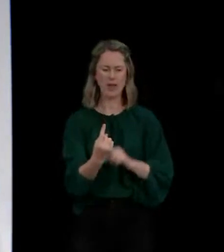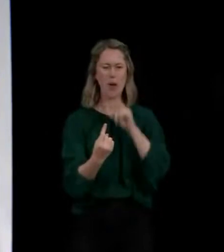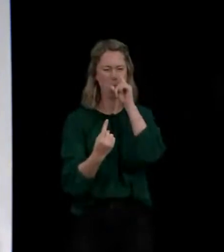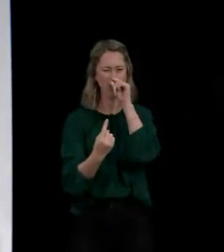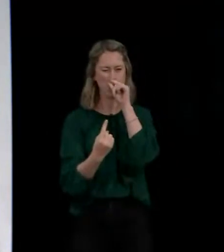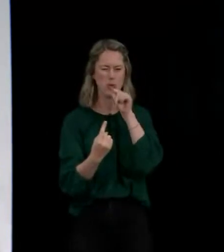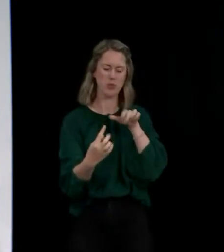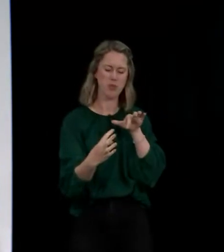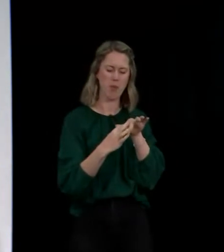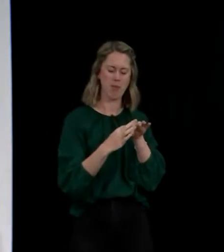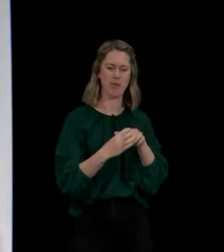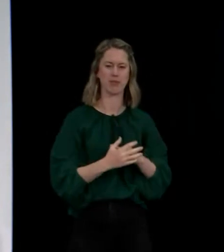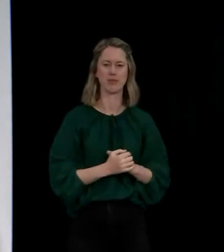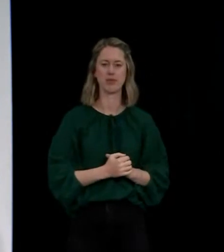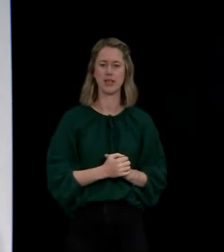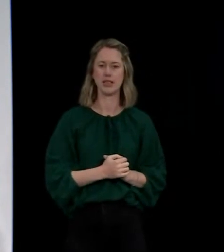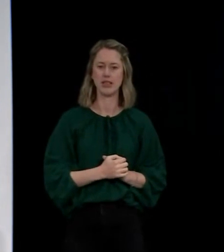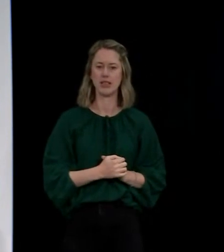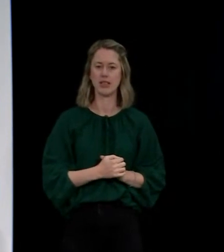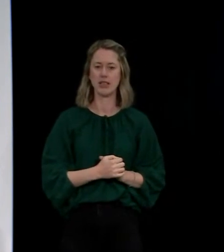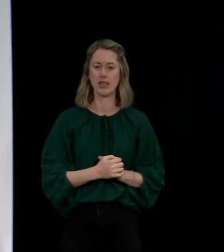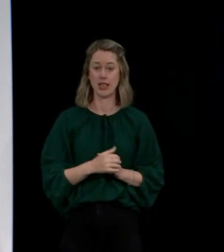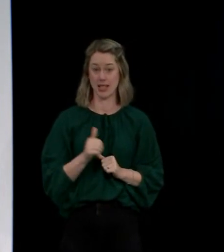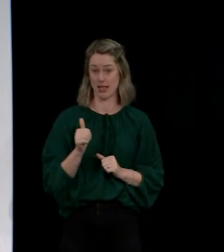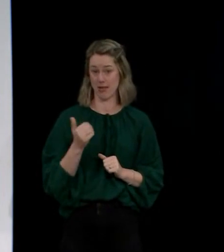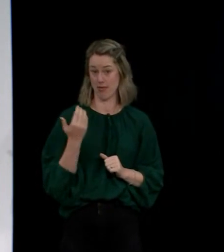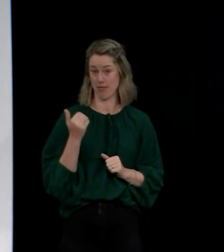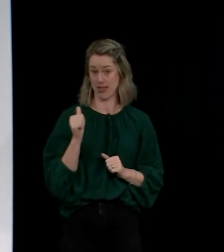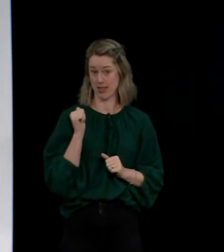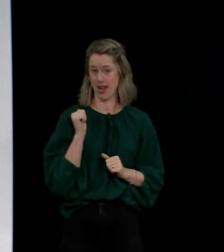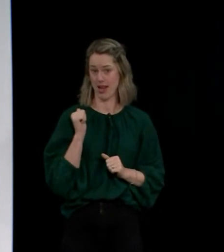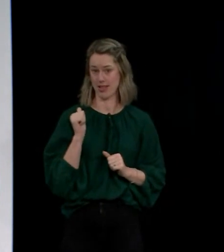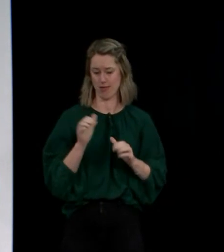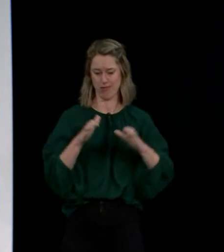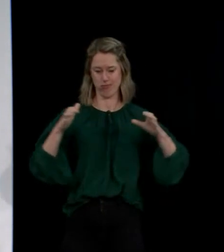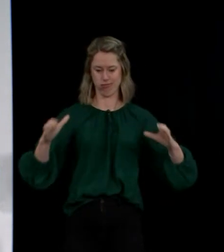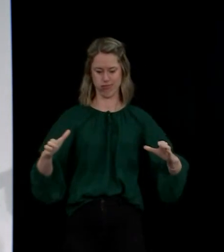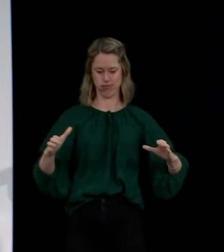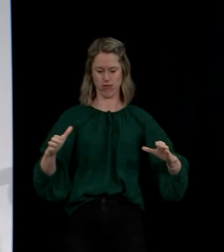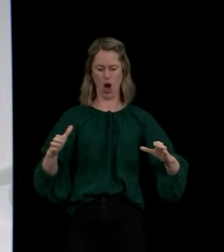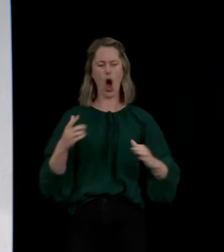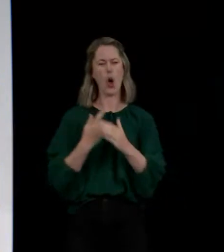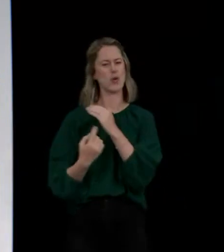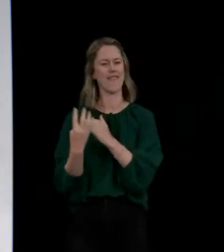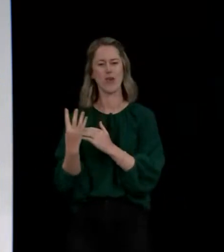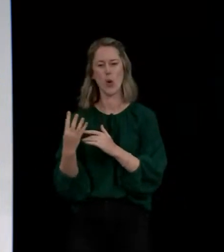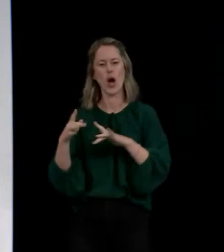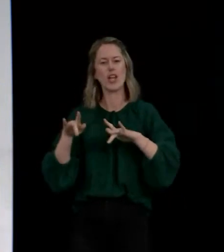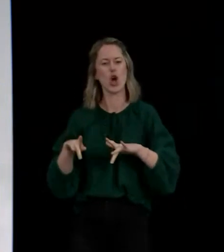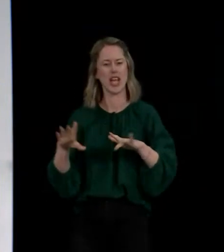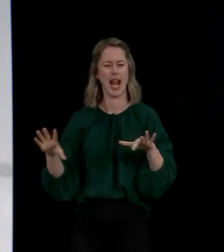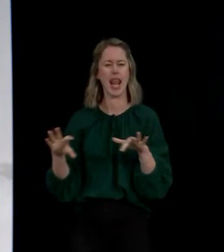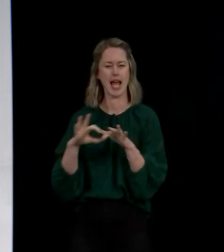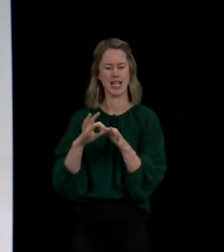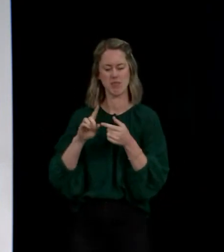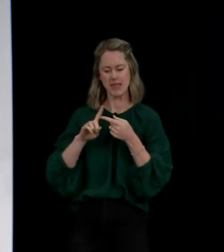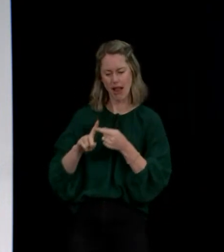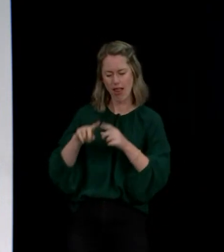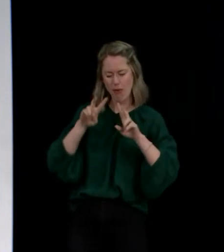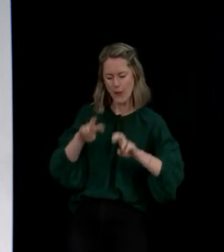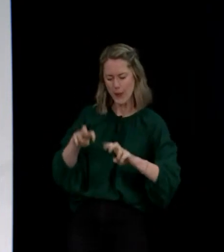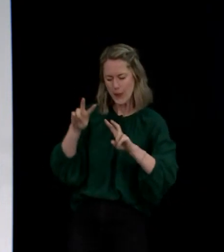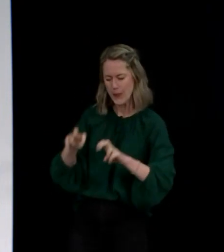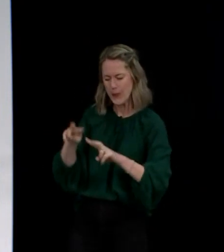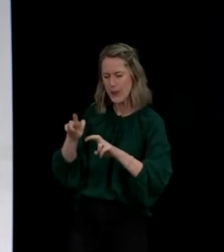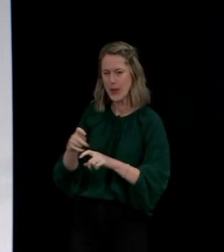contact. And looking back to yesterday's large number of cases, just 4 remain unlinked at this point, with investigations